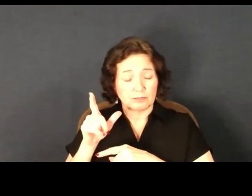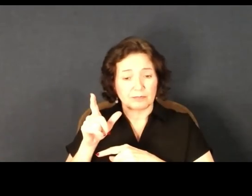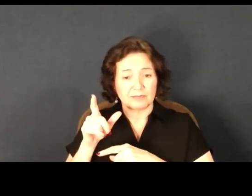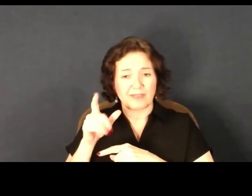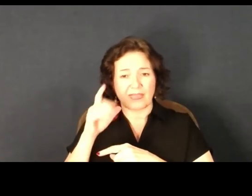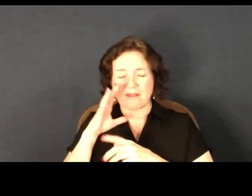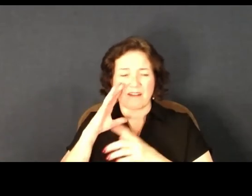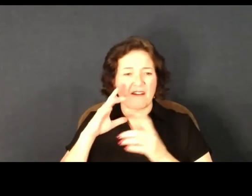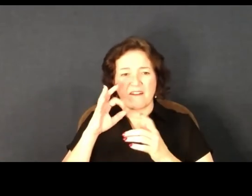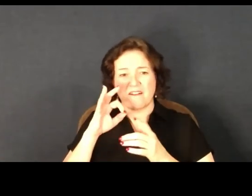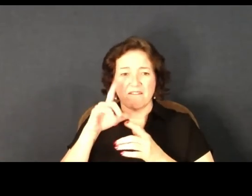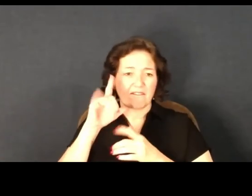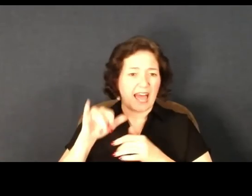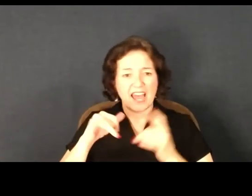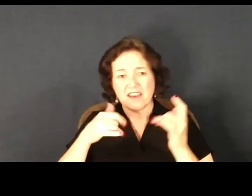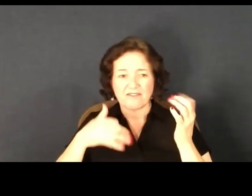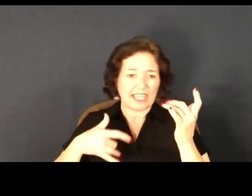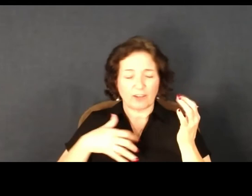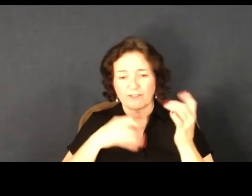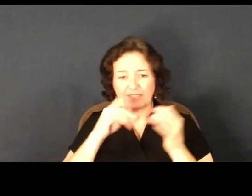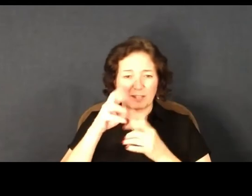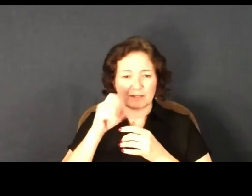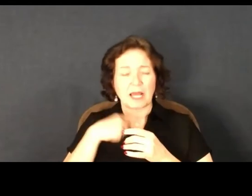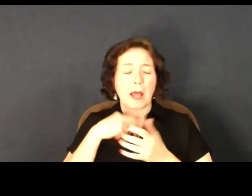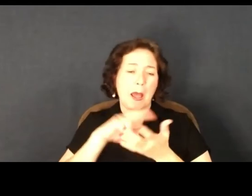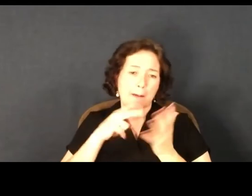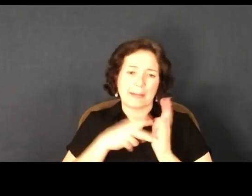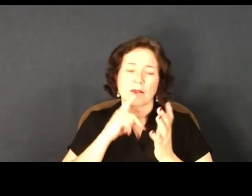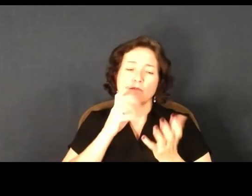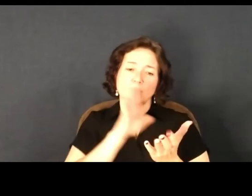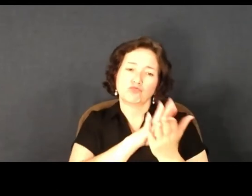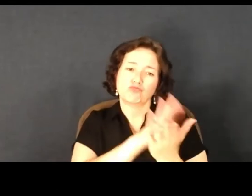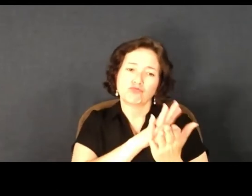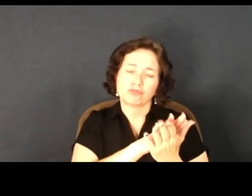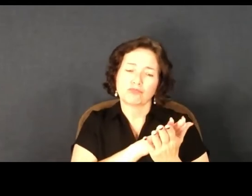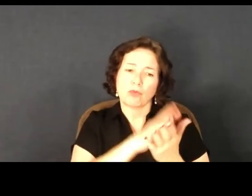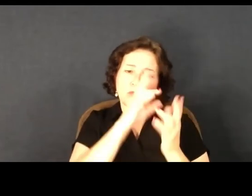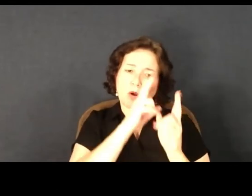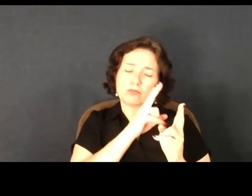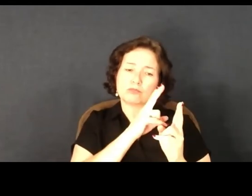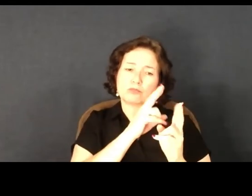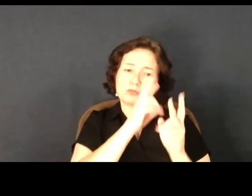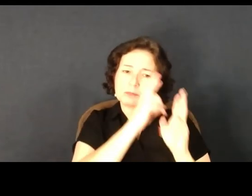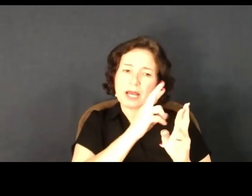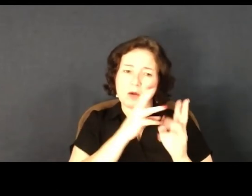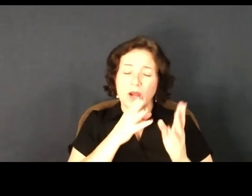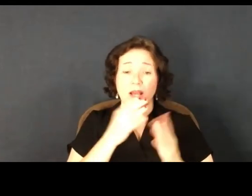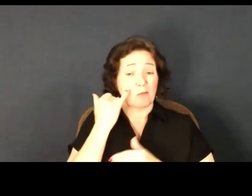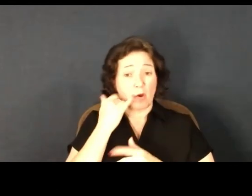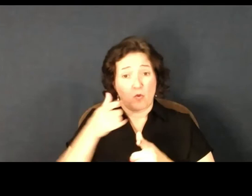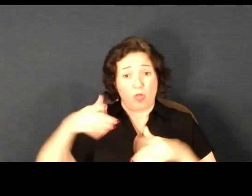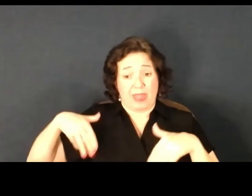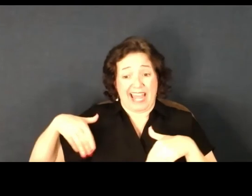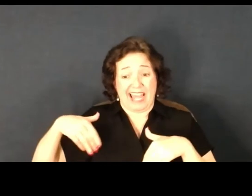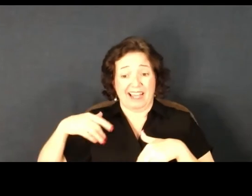fingers. And I mean that in the most complimentary way. If you have not had the pleasure of seeing